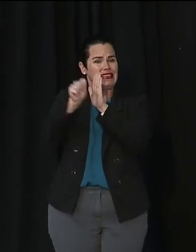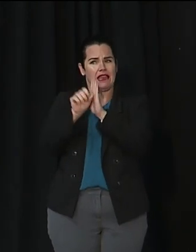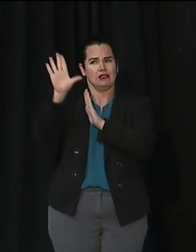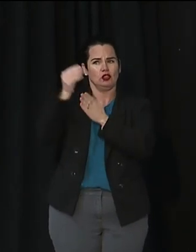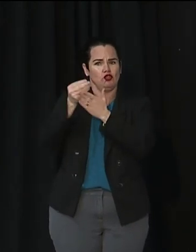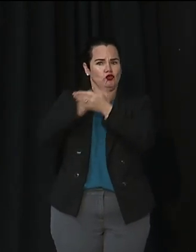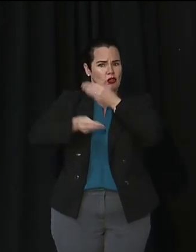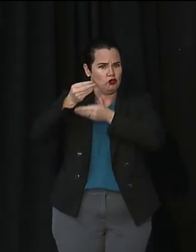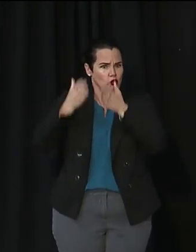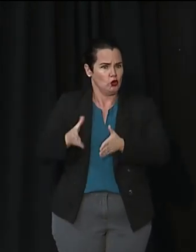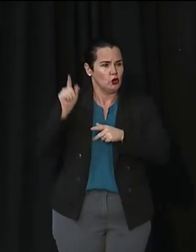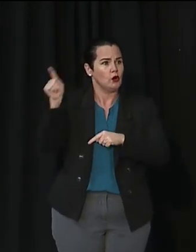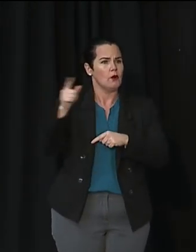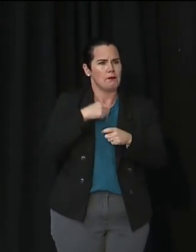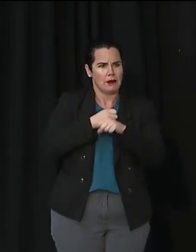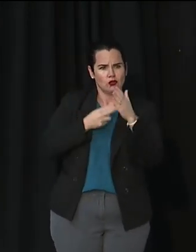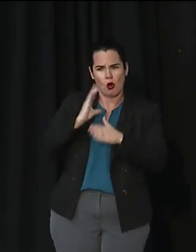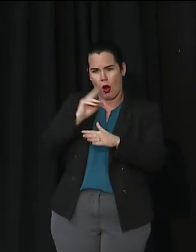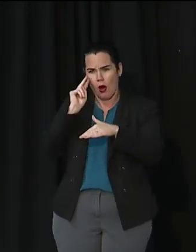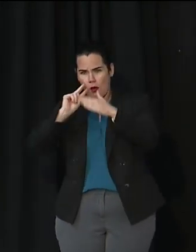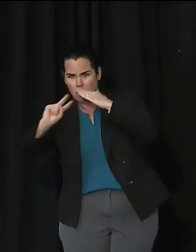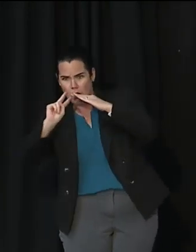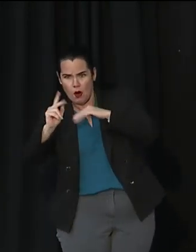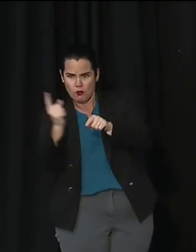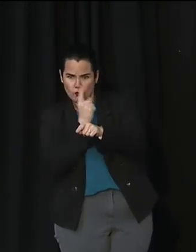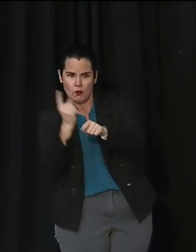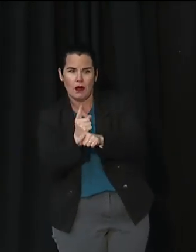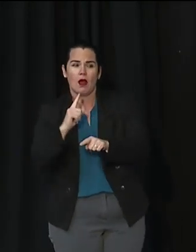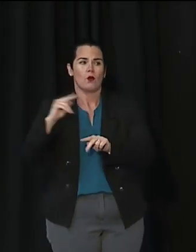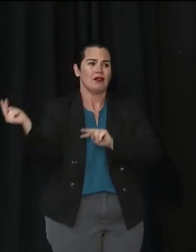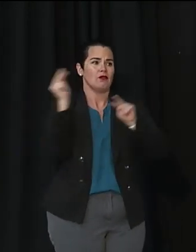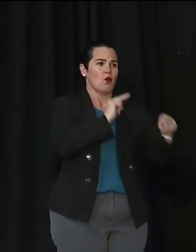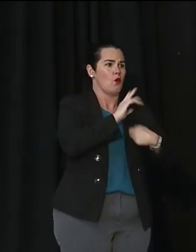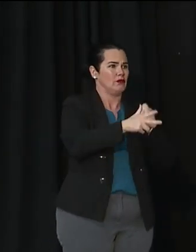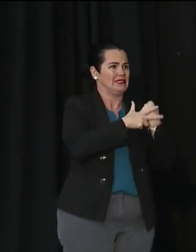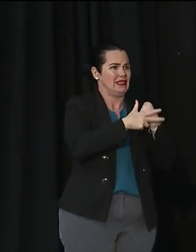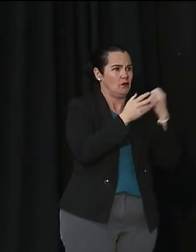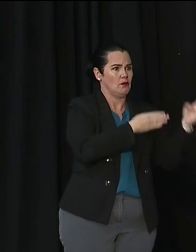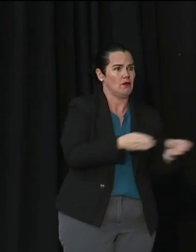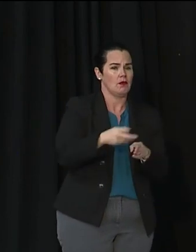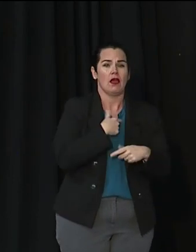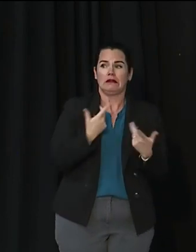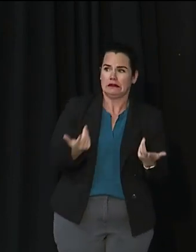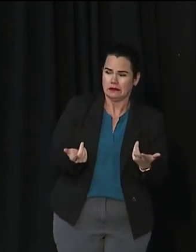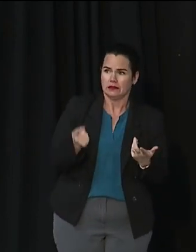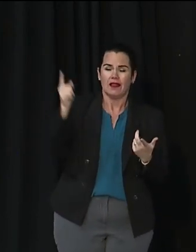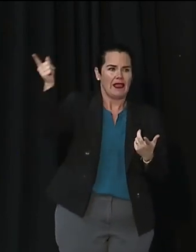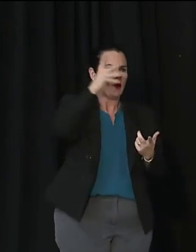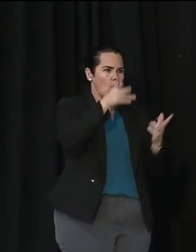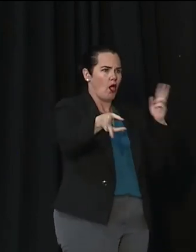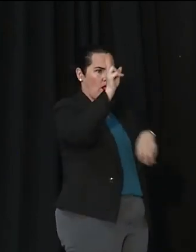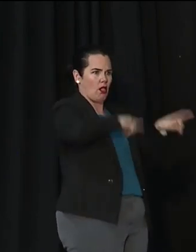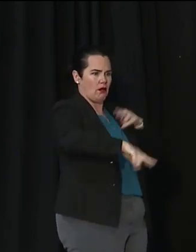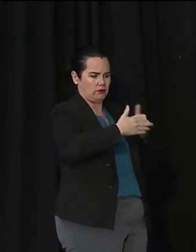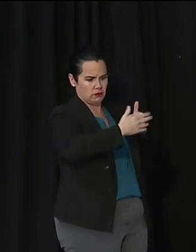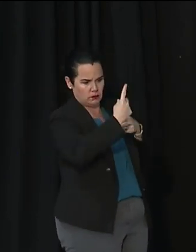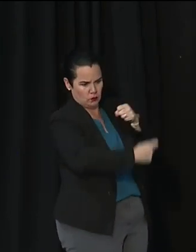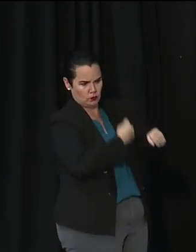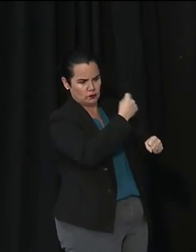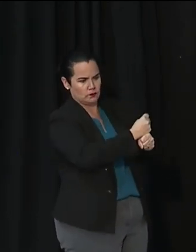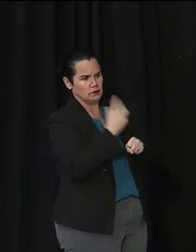our estimates are reasonable. We went through the savings plan, and they believe that it's on first glance, they're going to have to review it over the next year, and they're going to